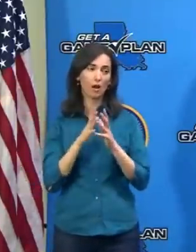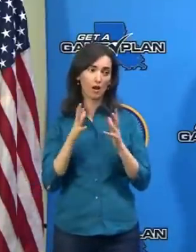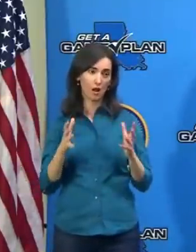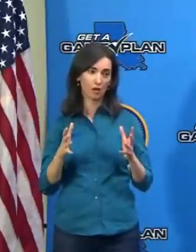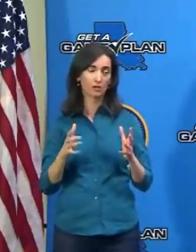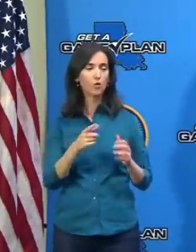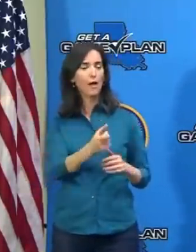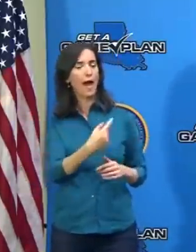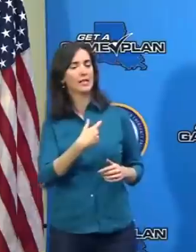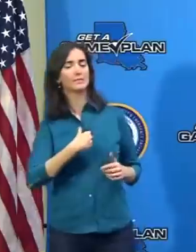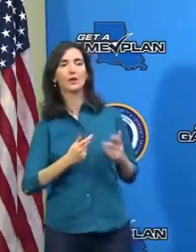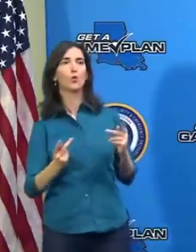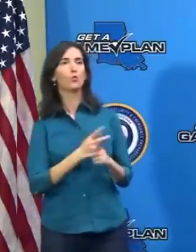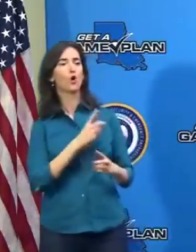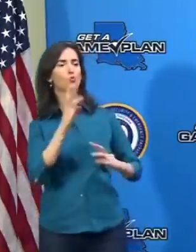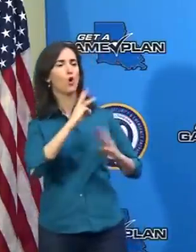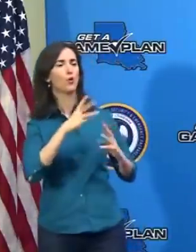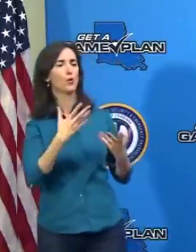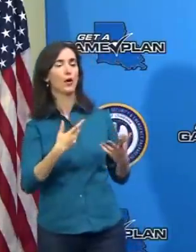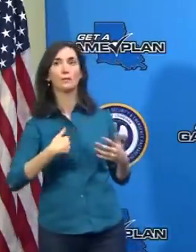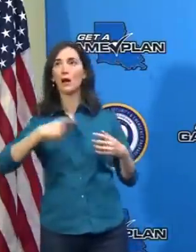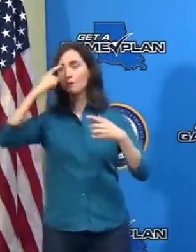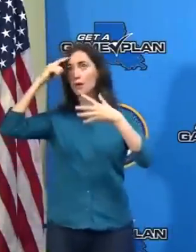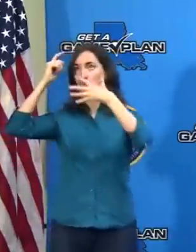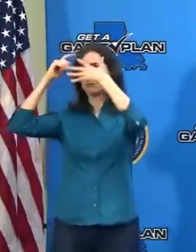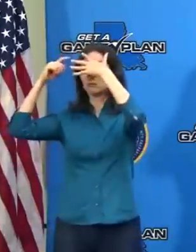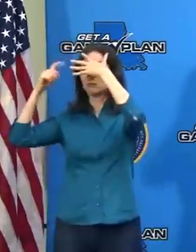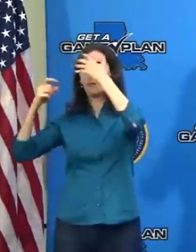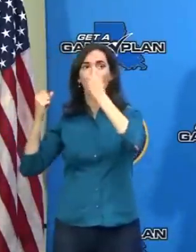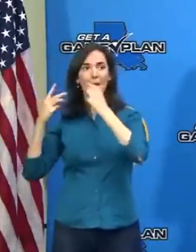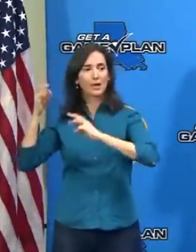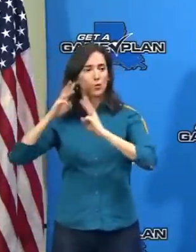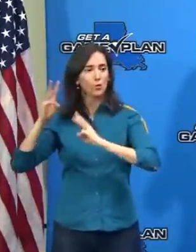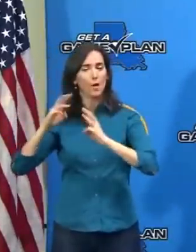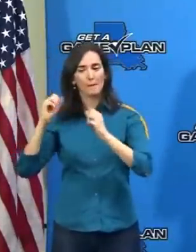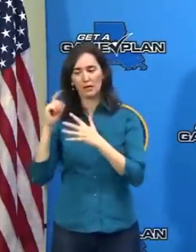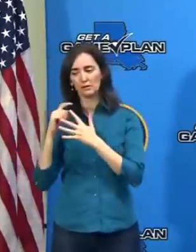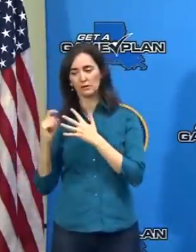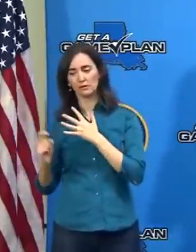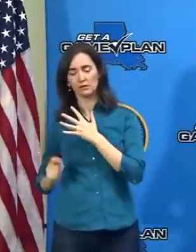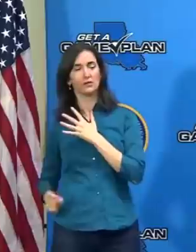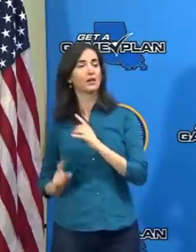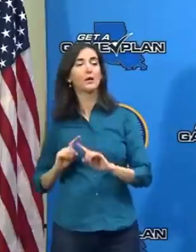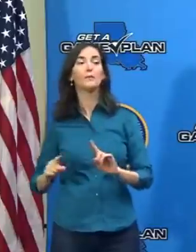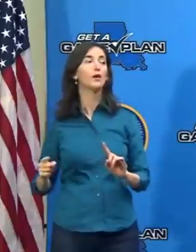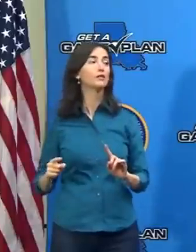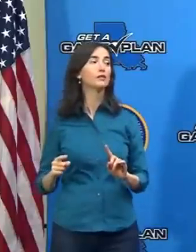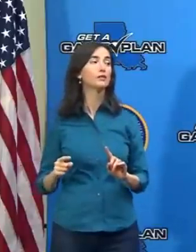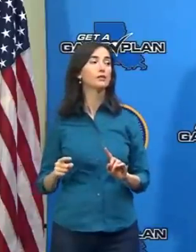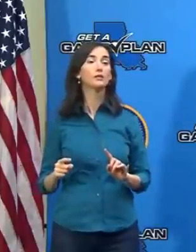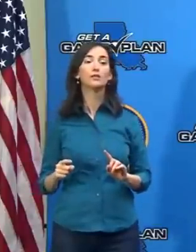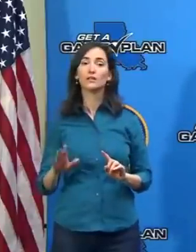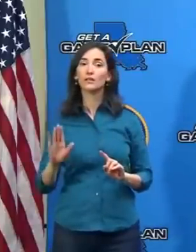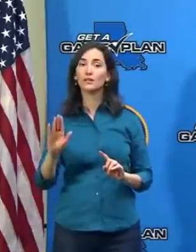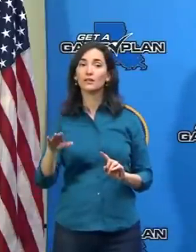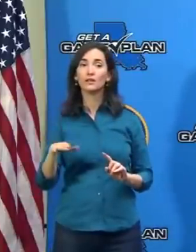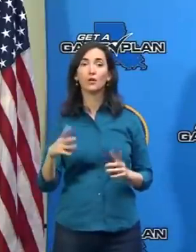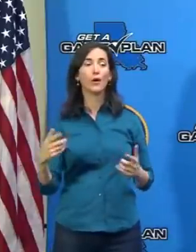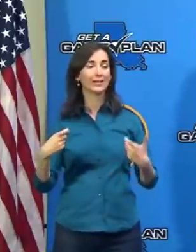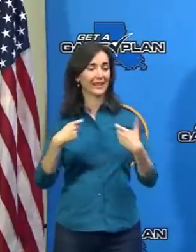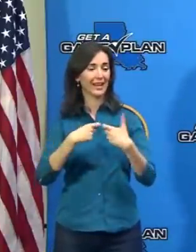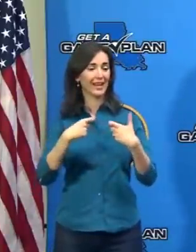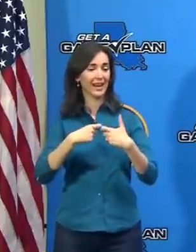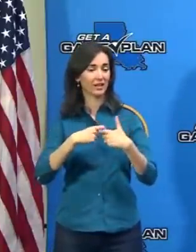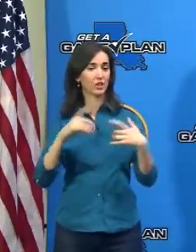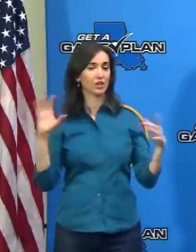worried about the most? And all of us, you know, my mind has a lot of things on it, and but not the least of which is the restoration of electricity.